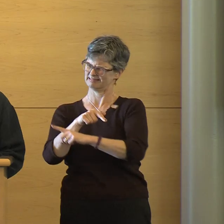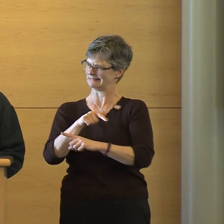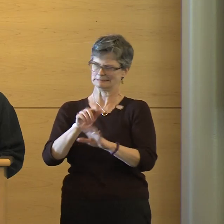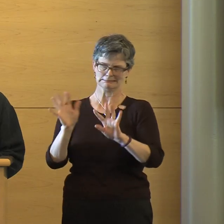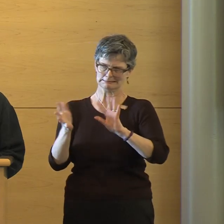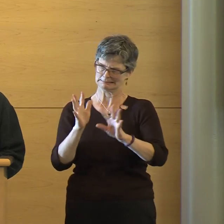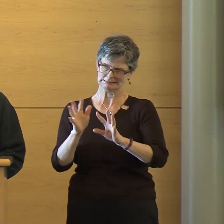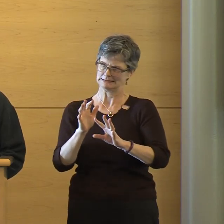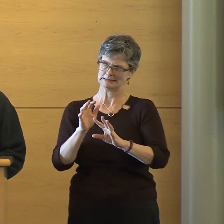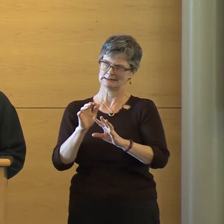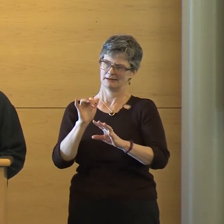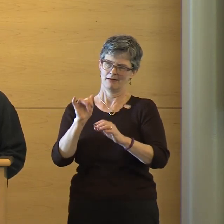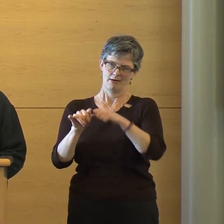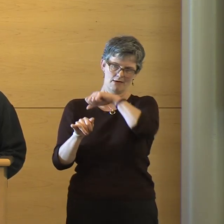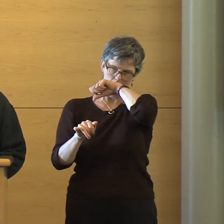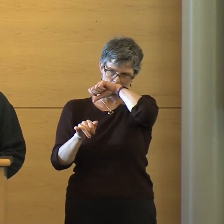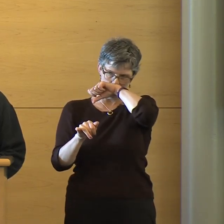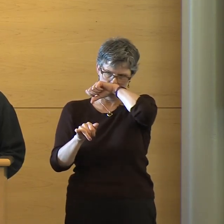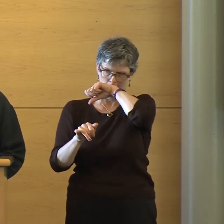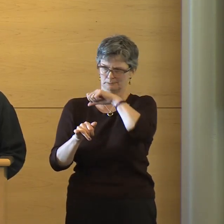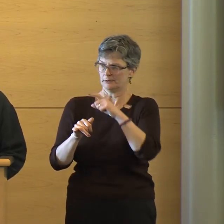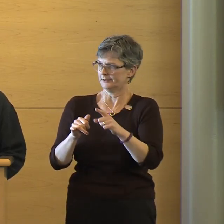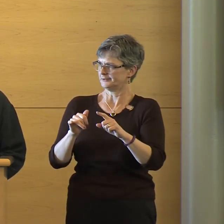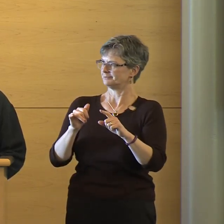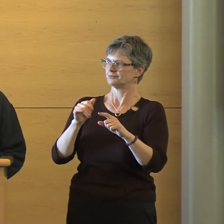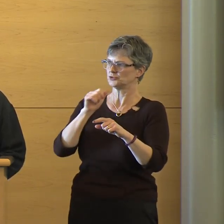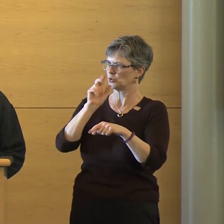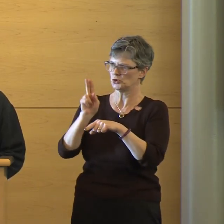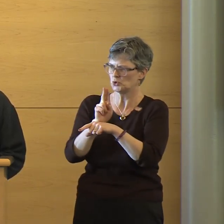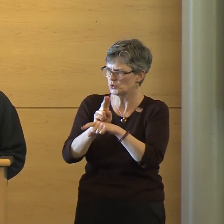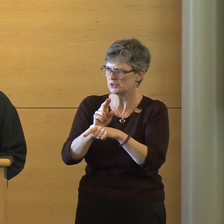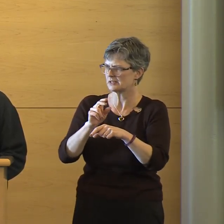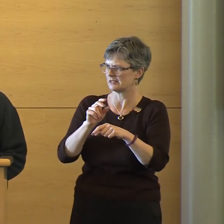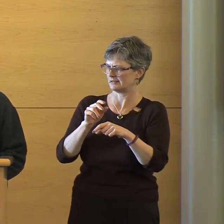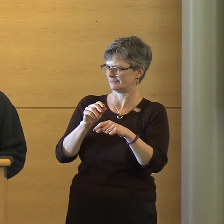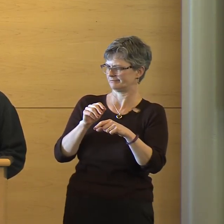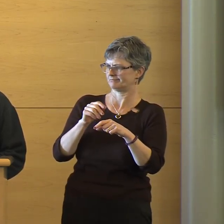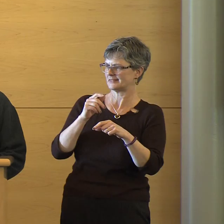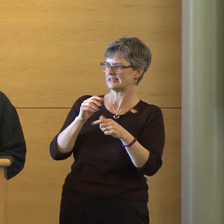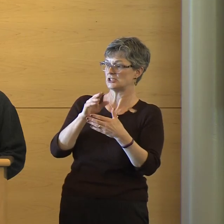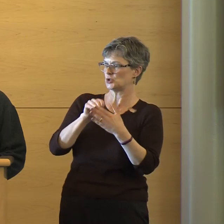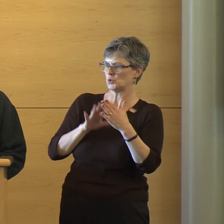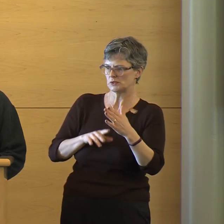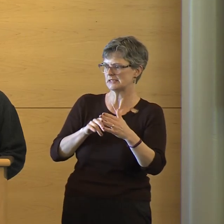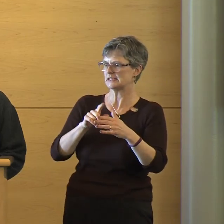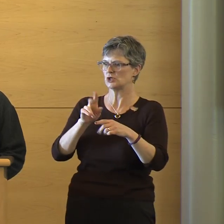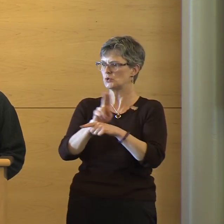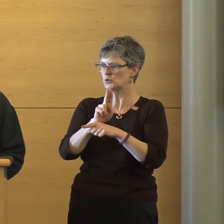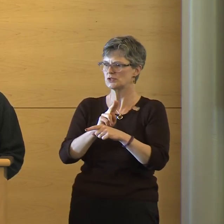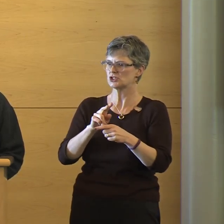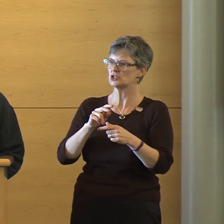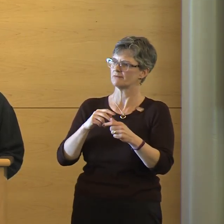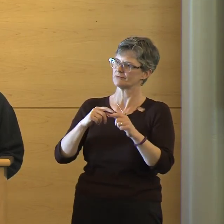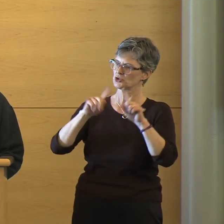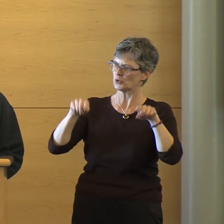most accessible thing. Do you have the opportunity to give feedback as with the voice of the university